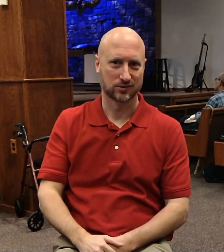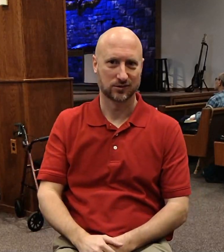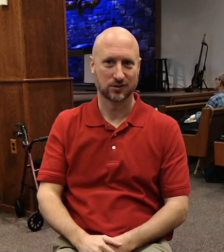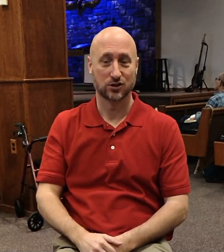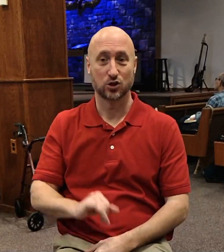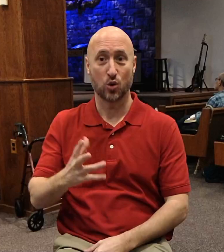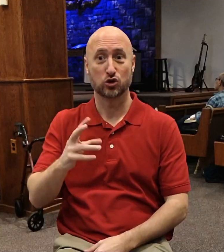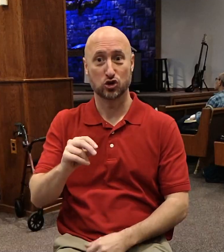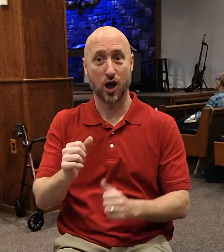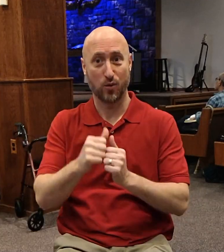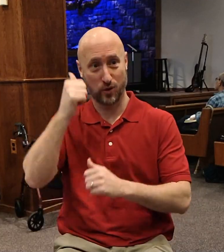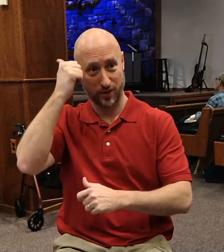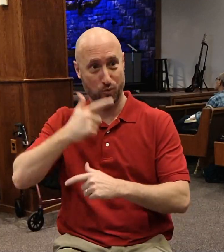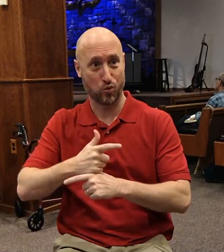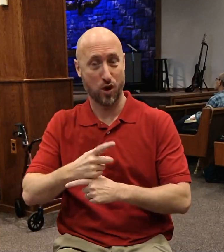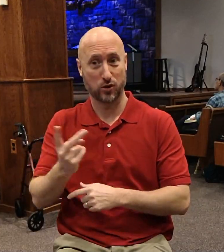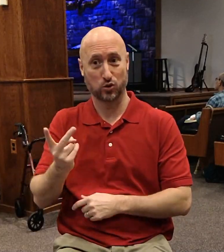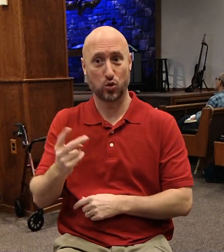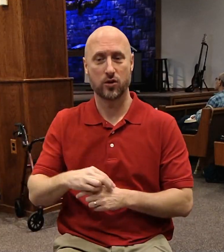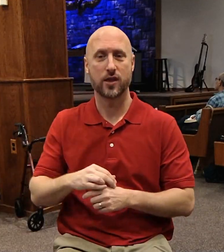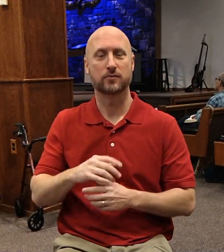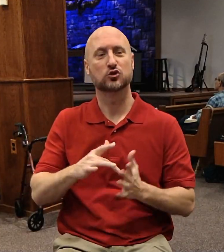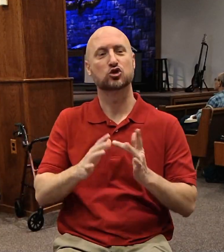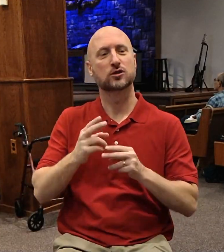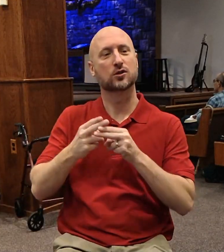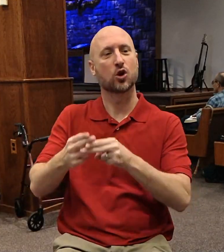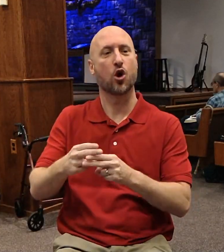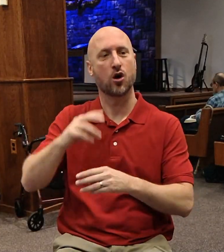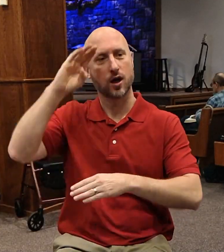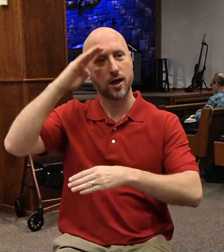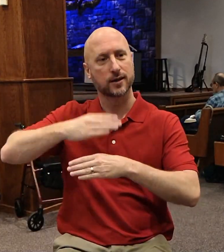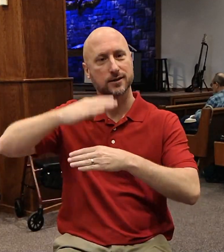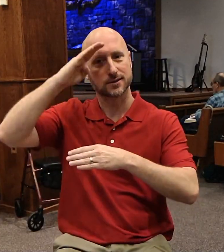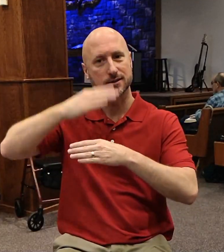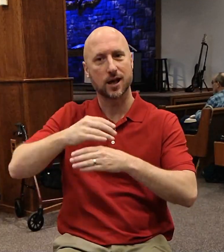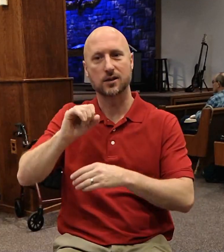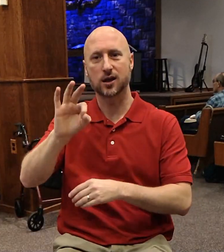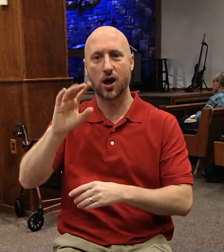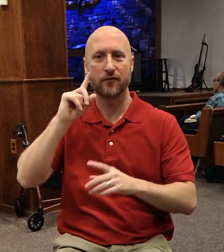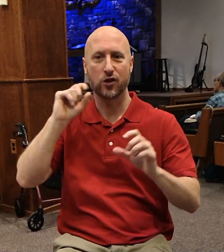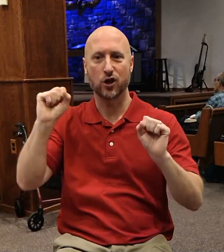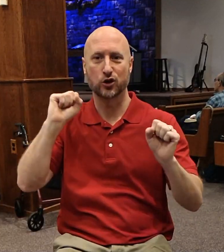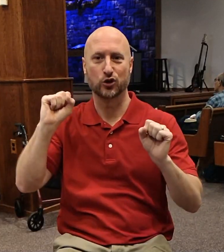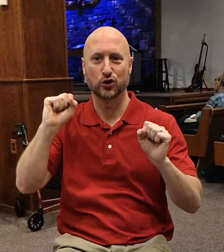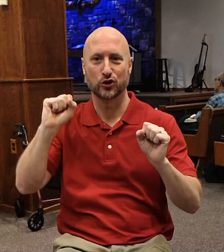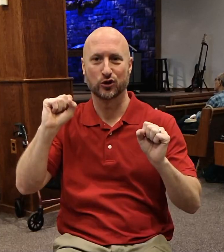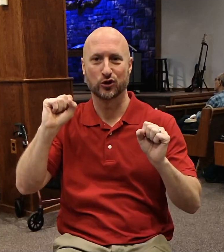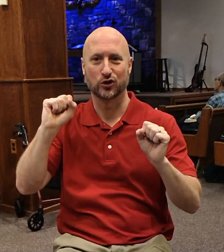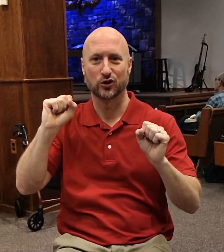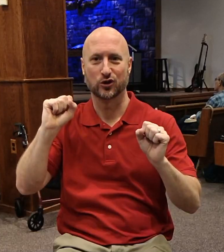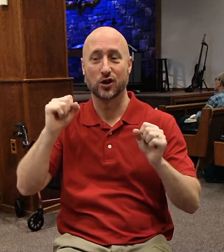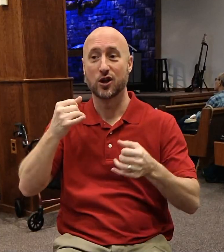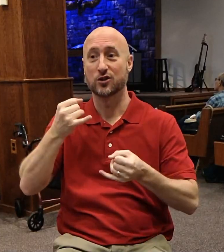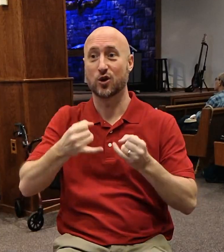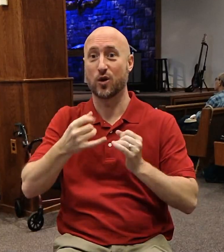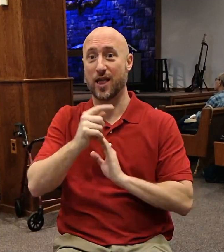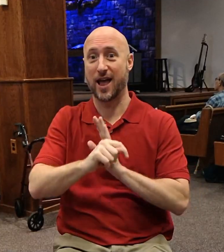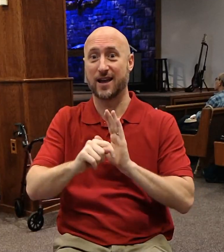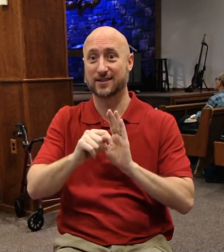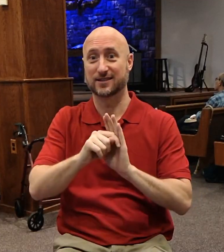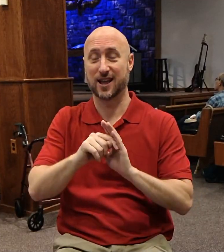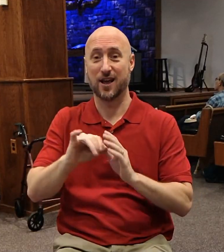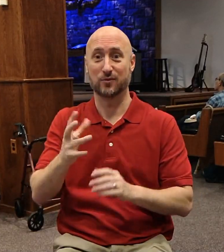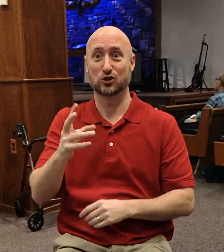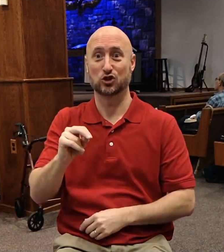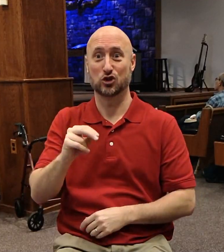started to call it, Jesus gave him the name Sons of Thunder. And in the last days of his life, they would carry him into the great church